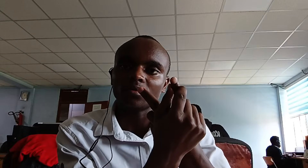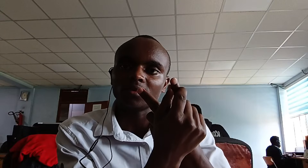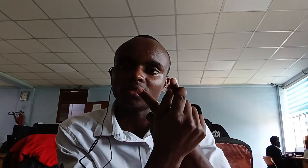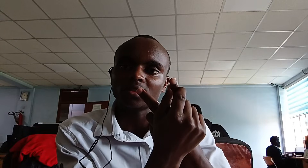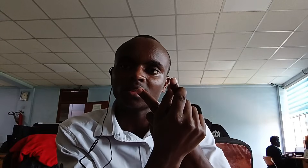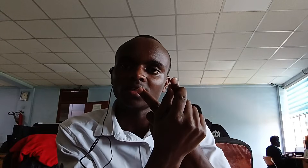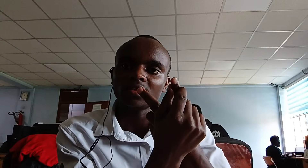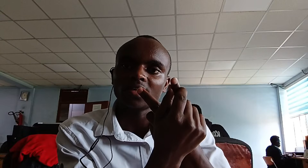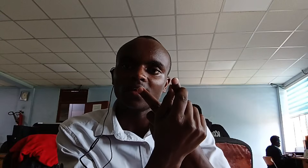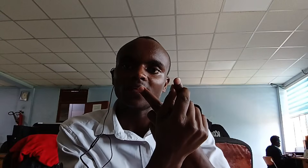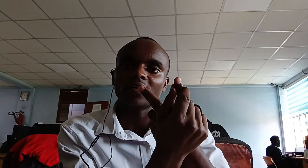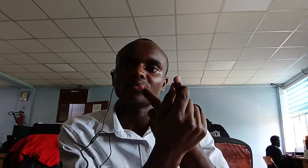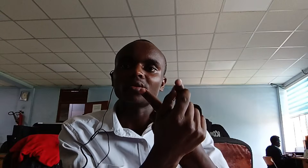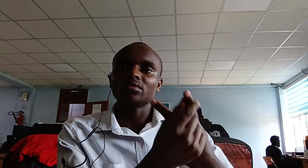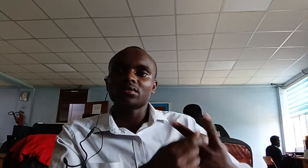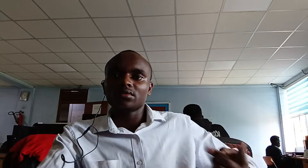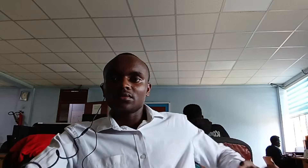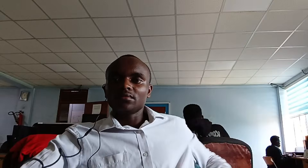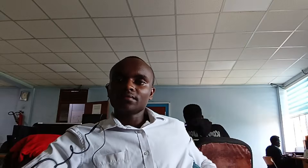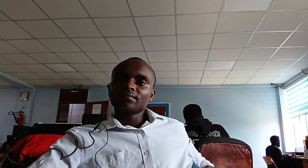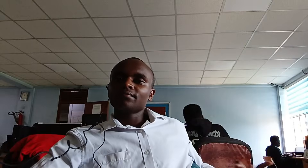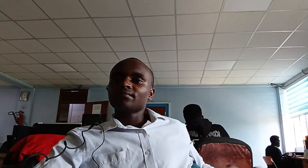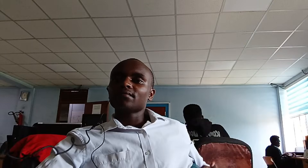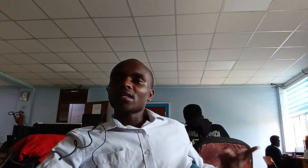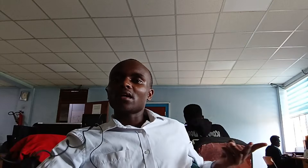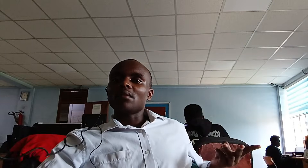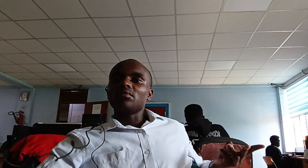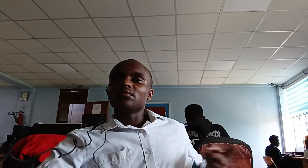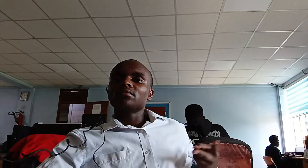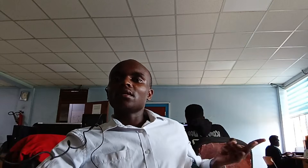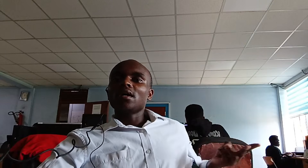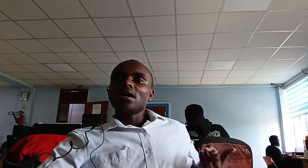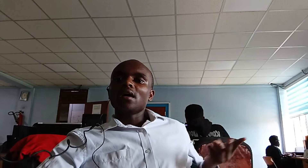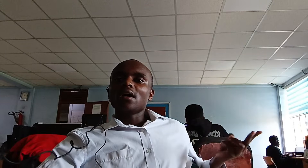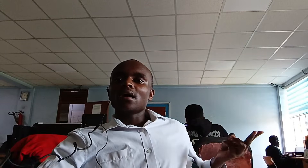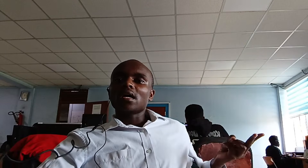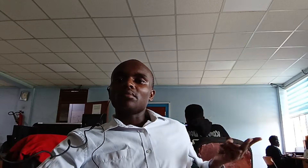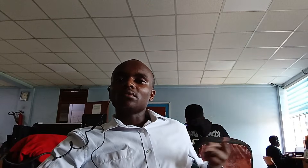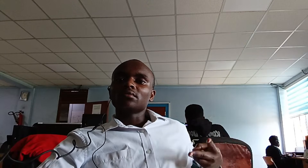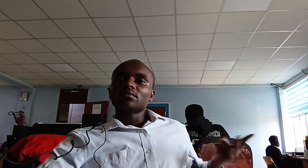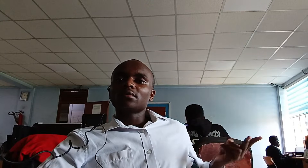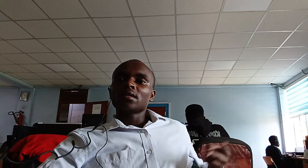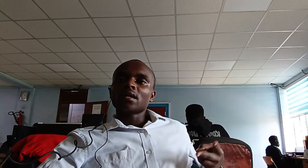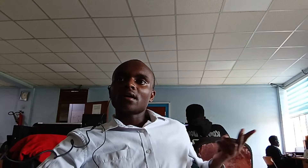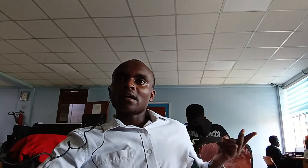represent the other spouse. So couple, couple, couple.